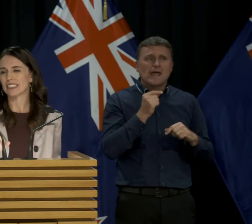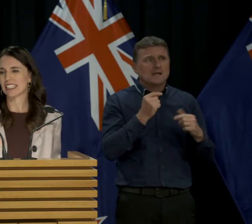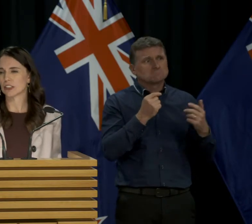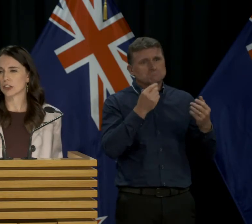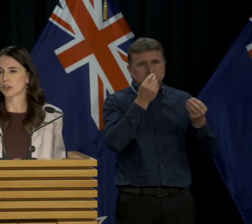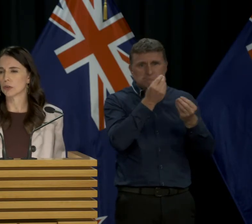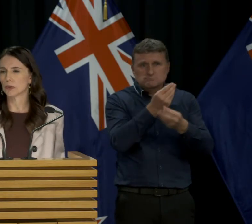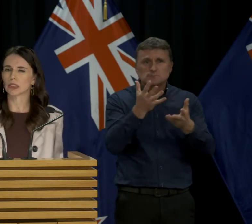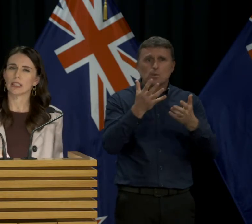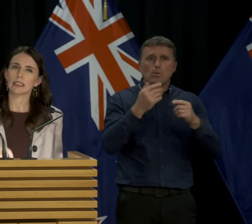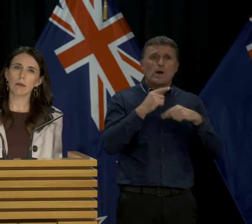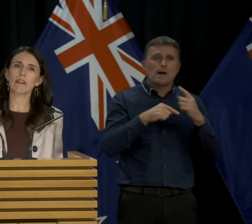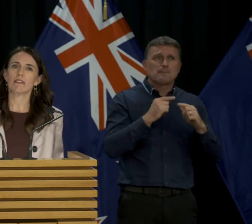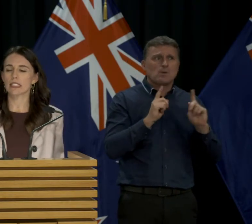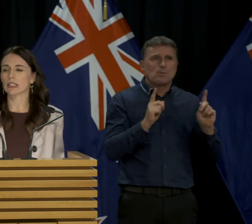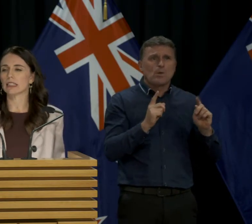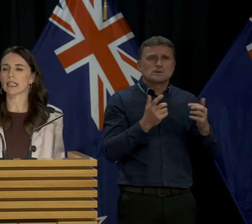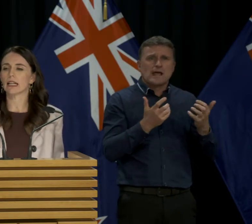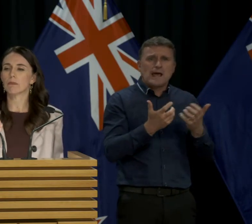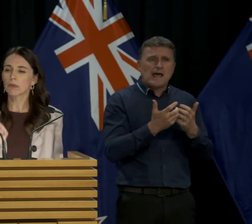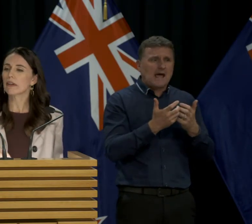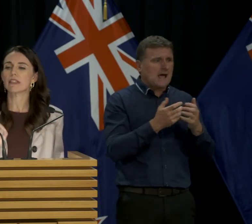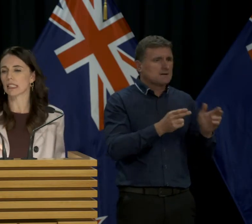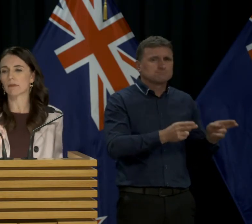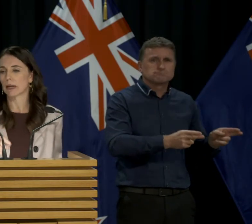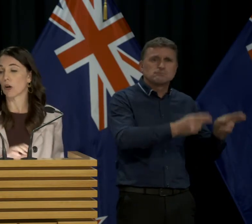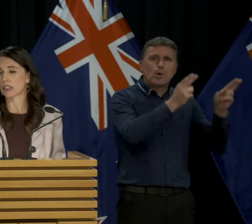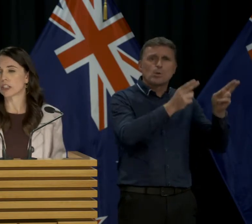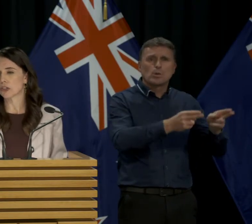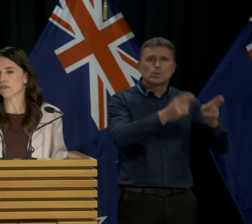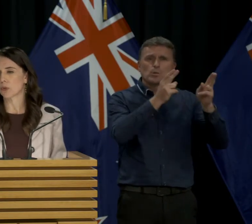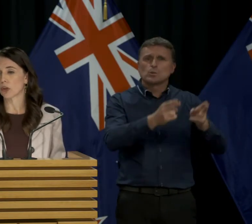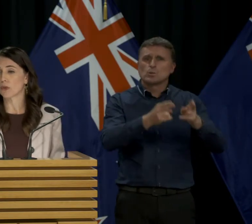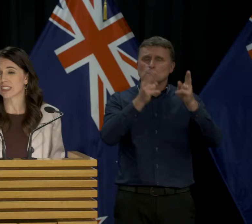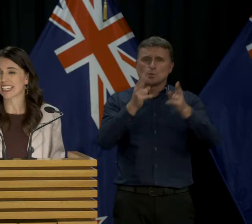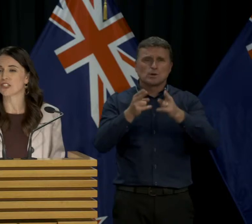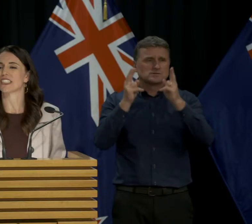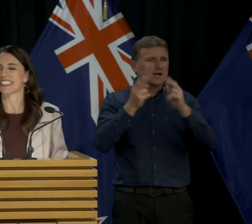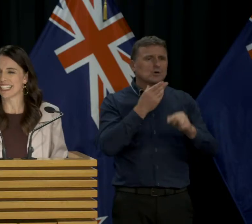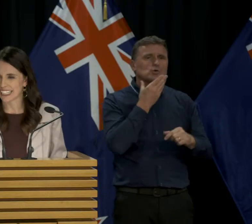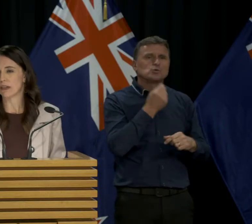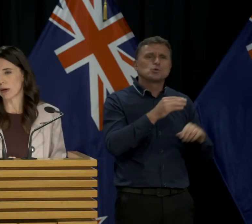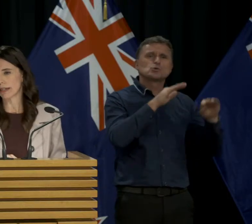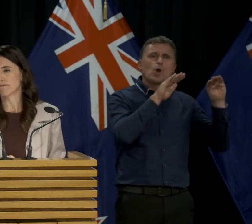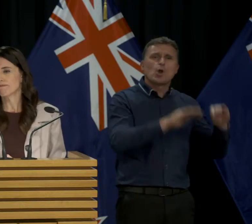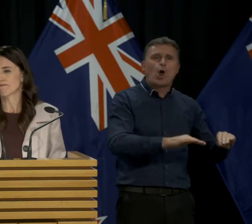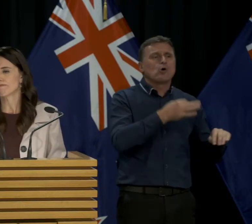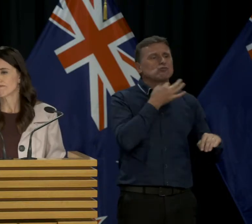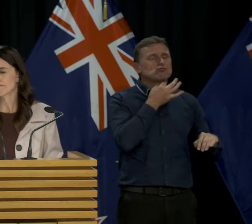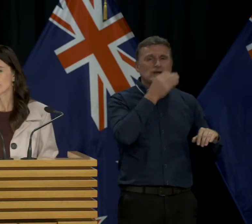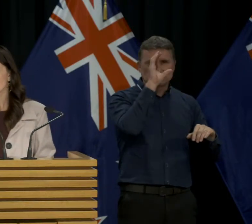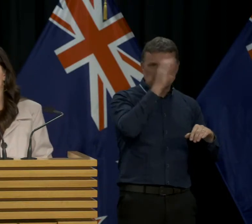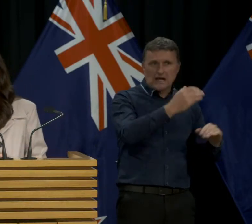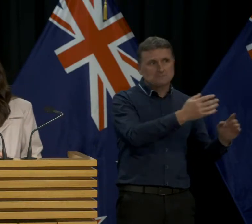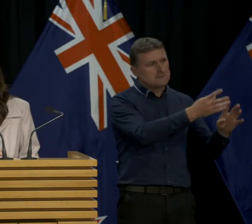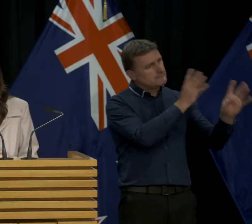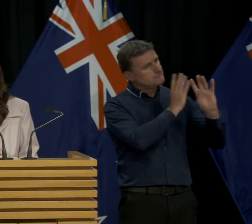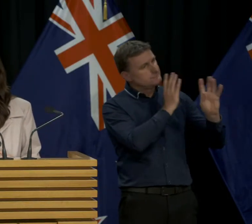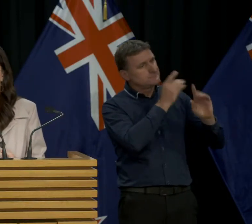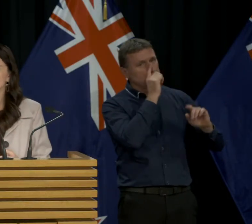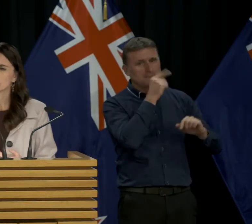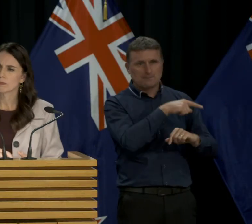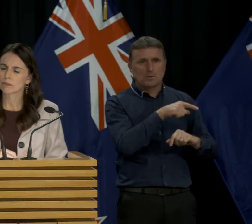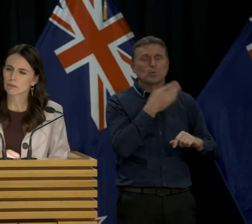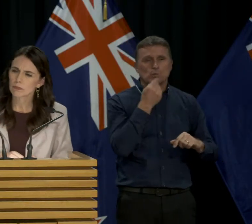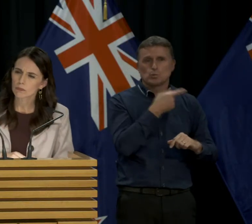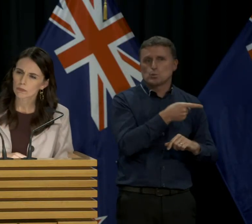how we intend to use some of the facilities that previously have been only used for low-risk countries anyway. Can I just rephrase that then? How